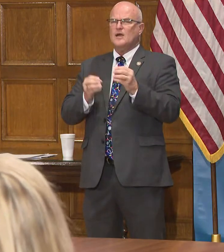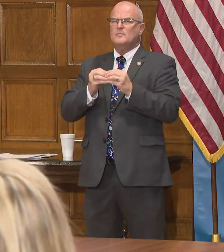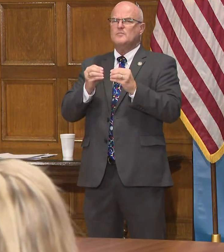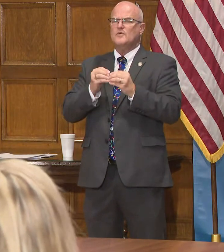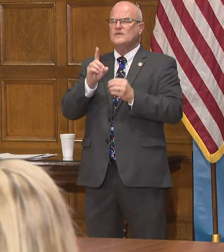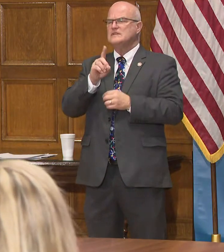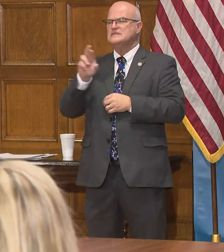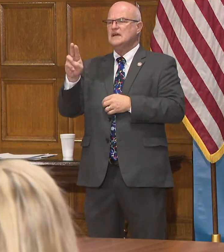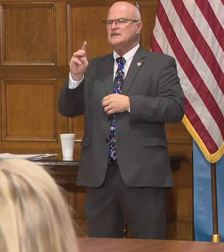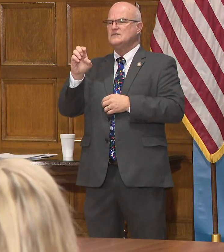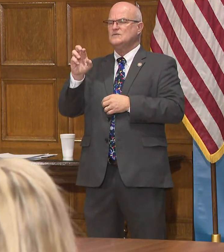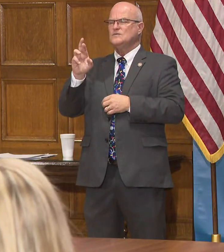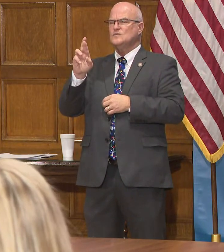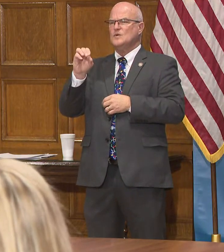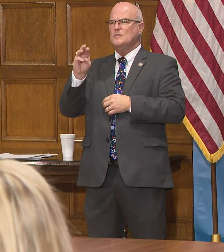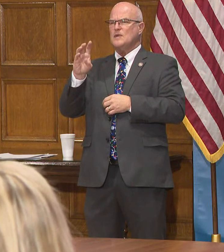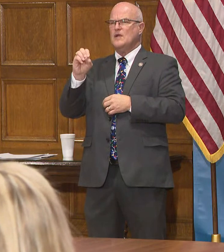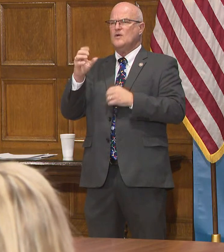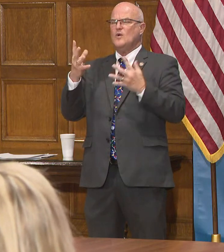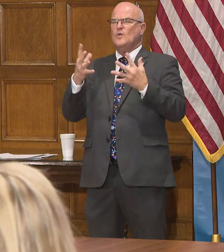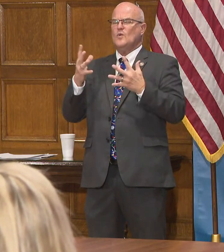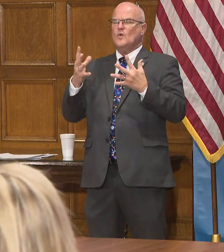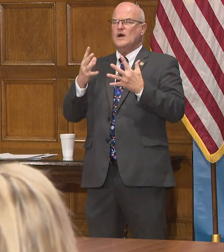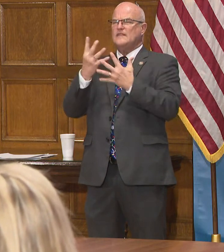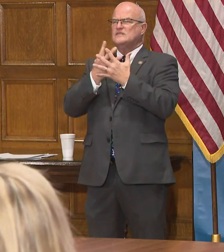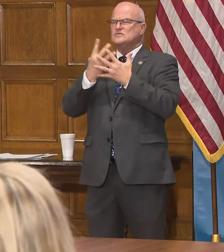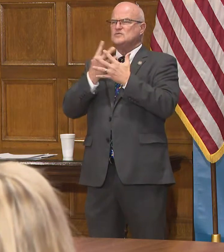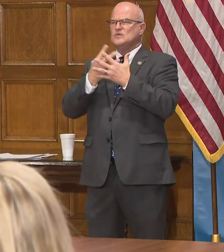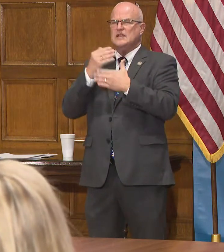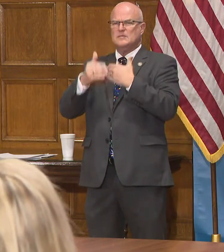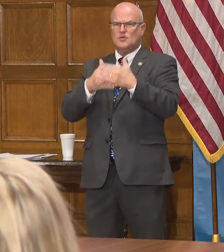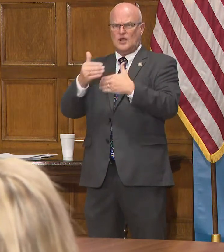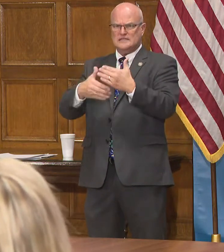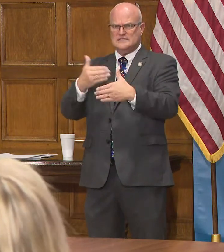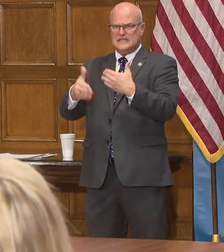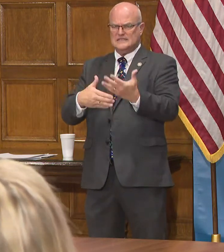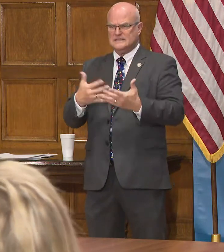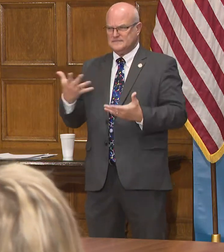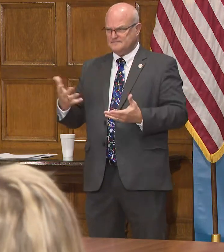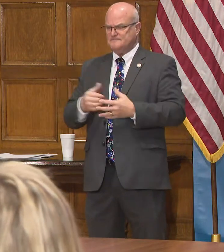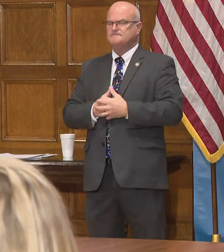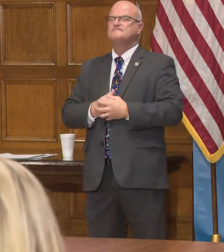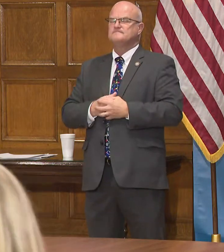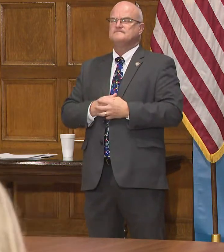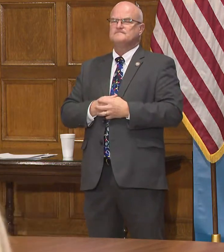does the screening process look like for the Omicron variant? Yes, Dr. Merrill.